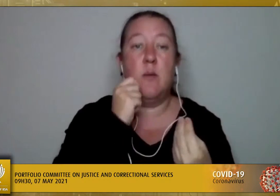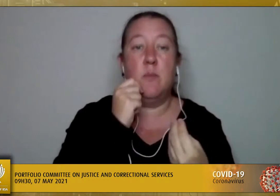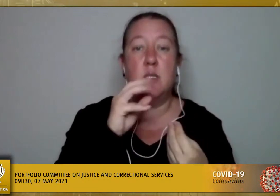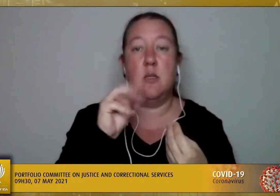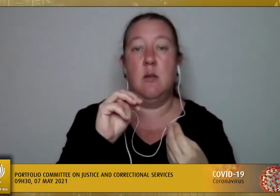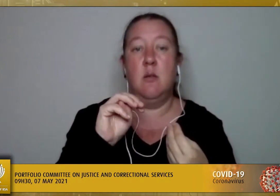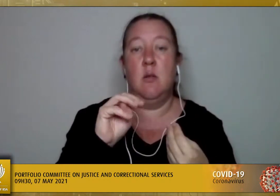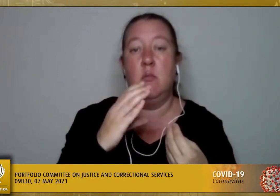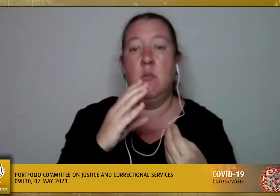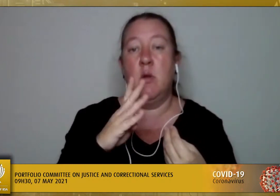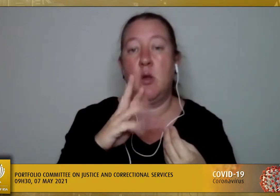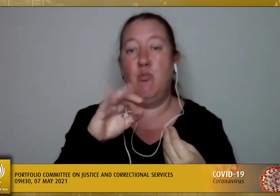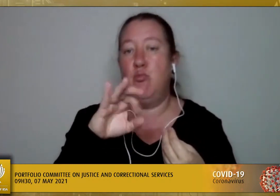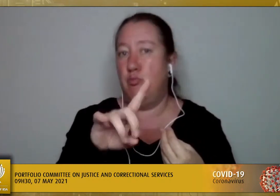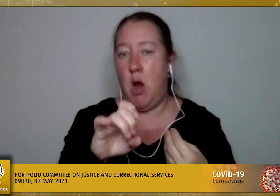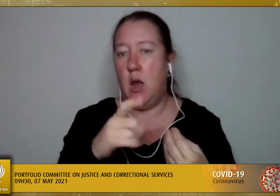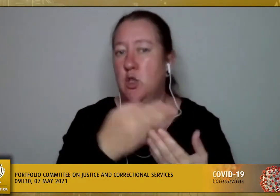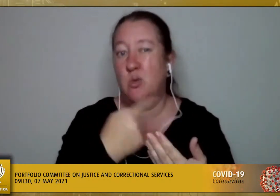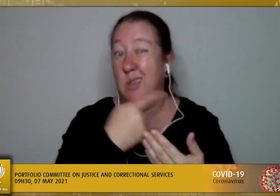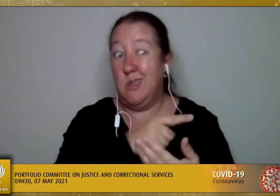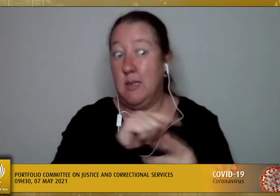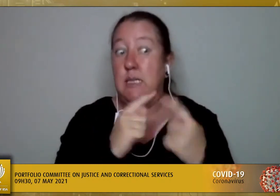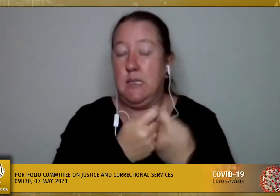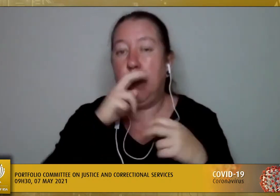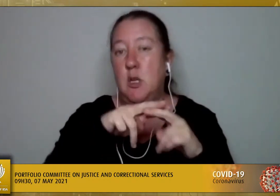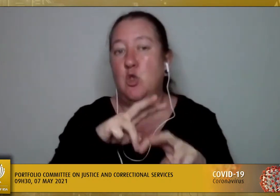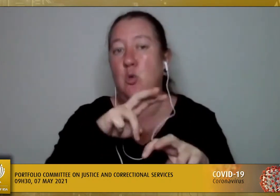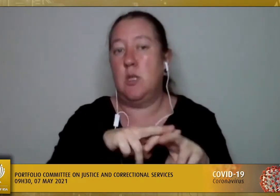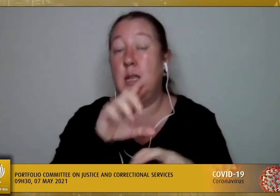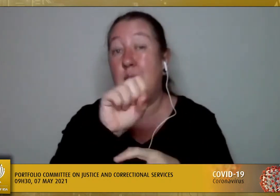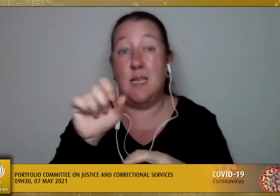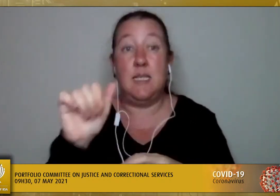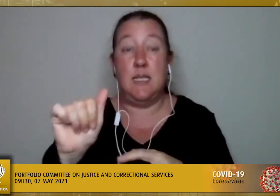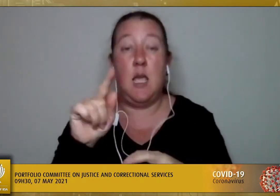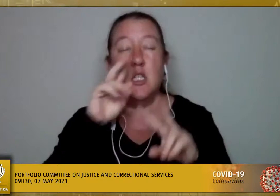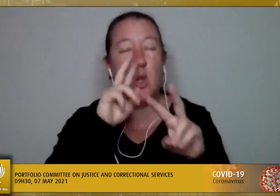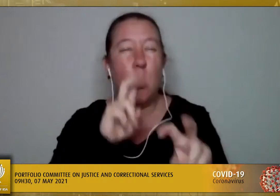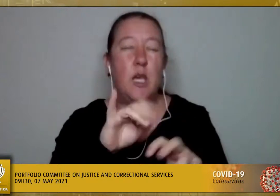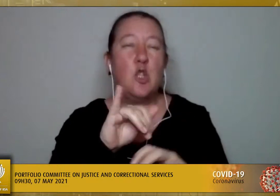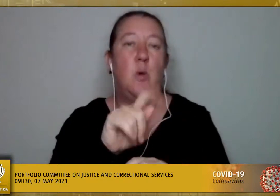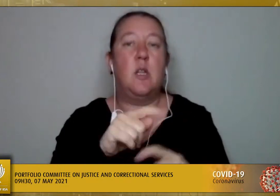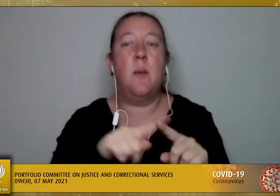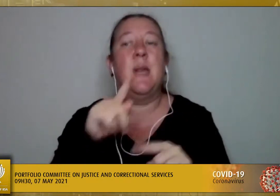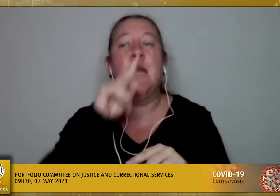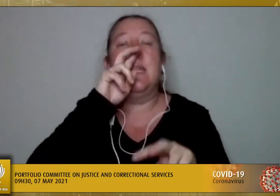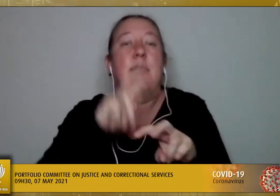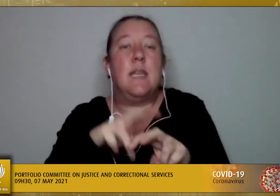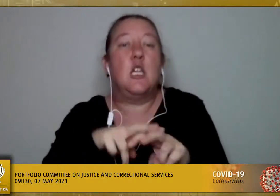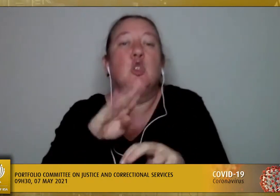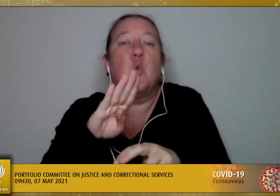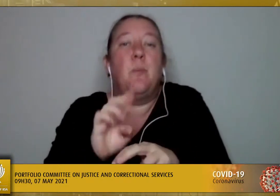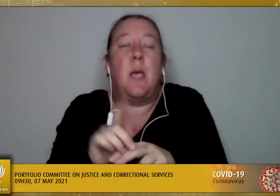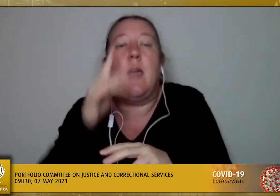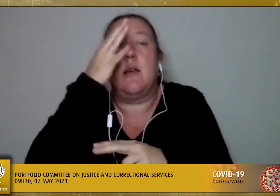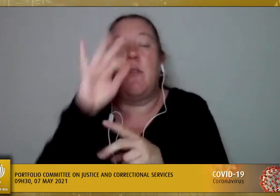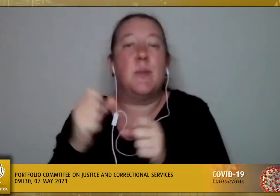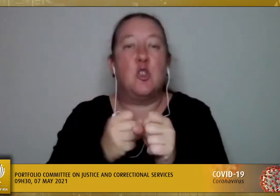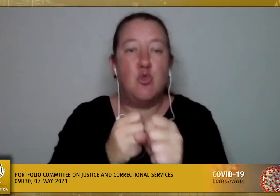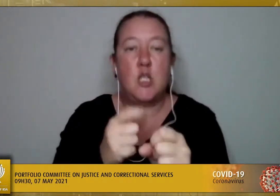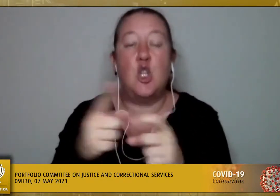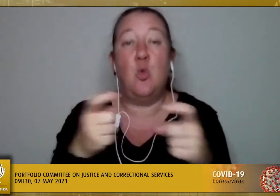uh to say to him you know this this team needs to sit and I think I know SSA is looking into it but it needs to be a government strategy